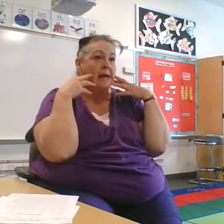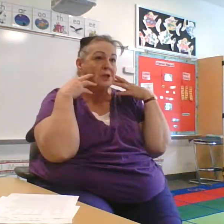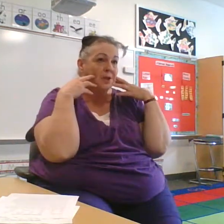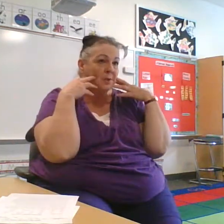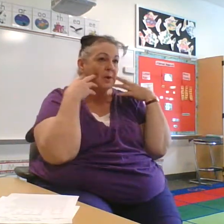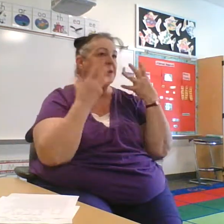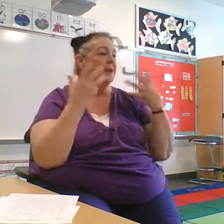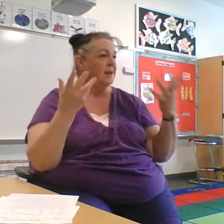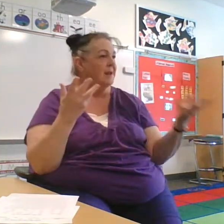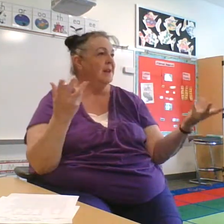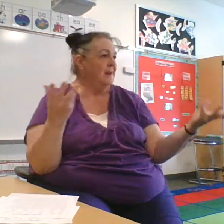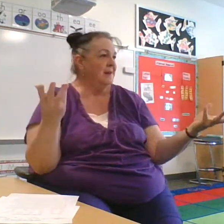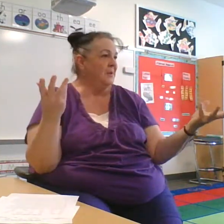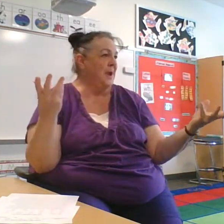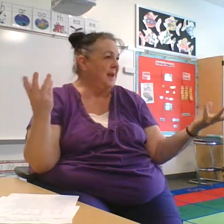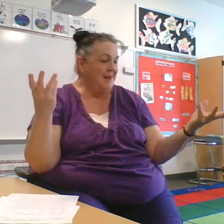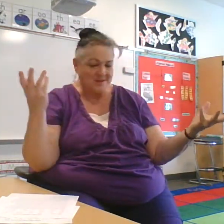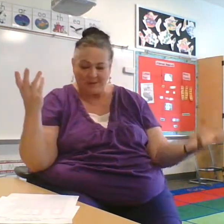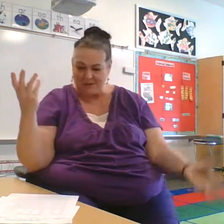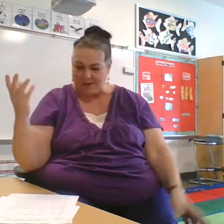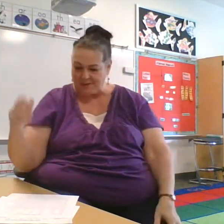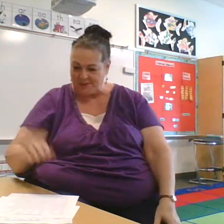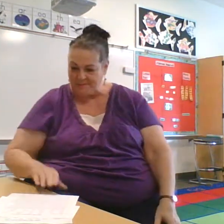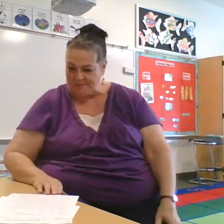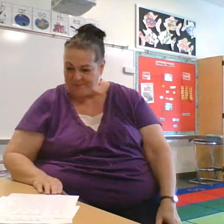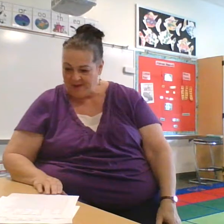statue. It's okay to have some expression.